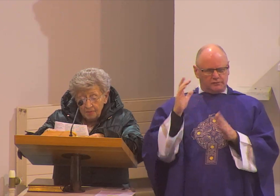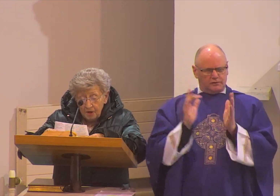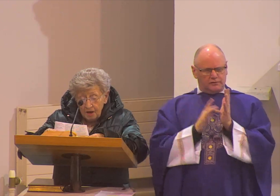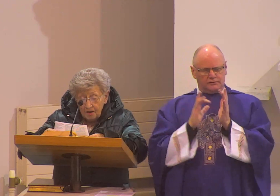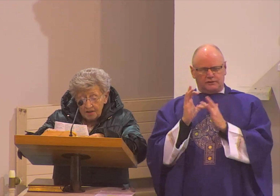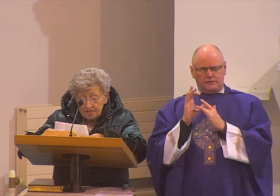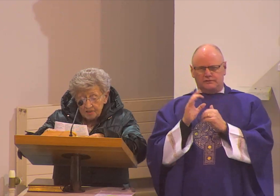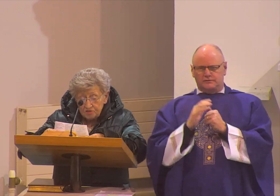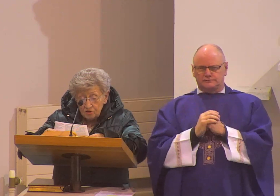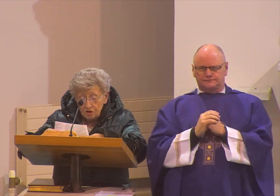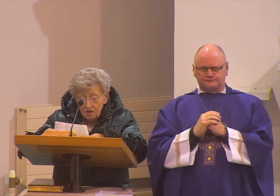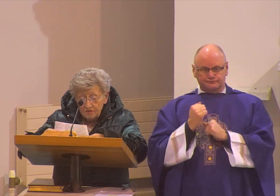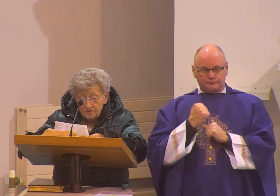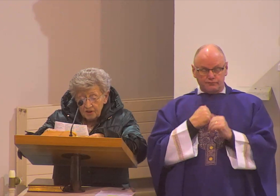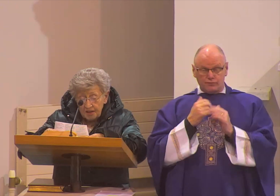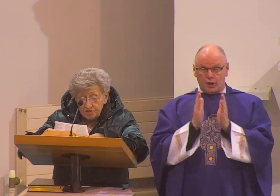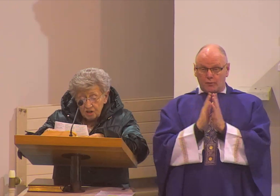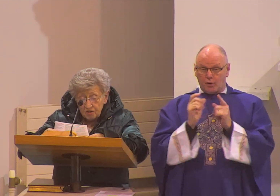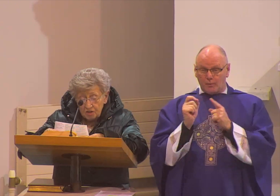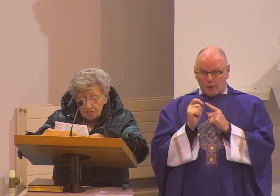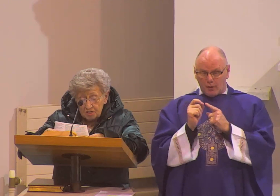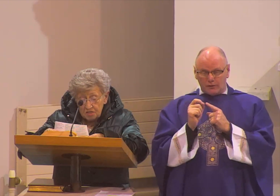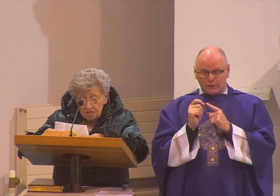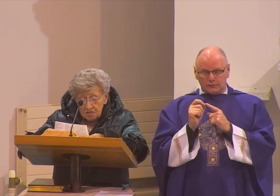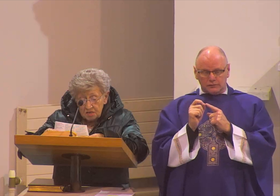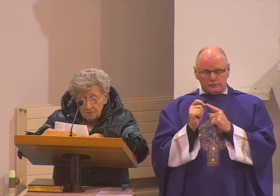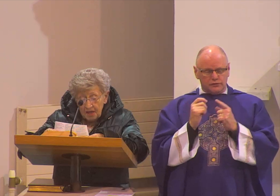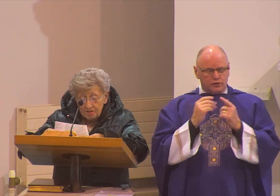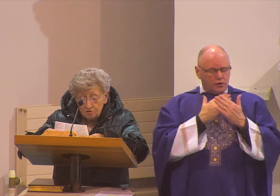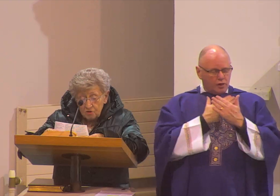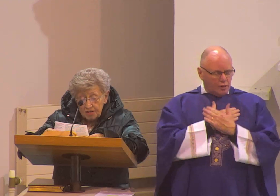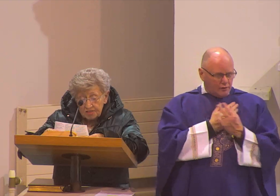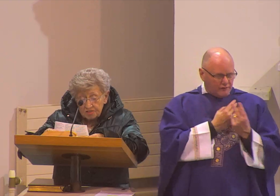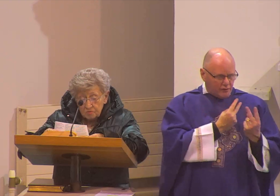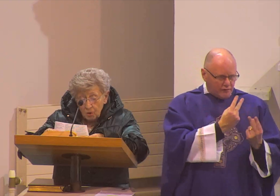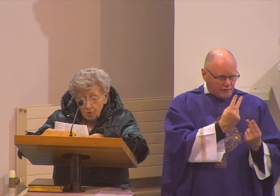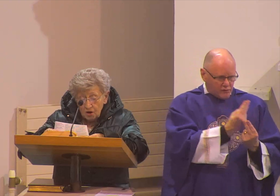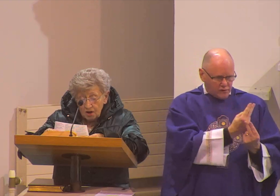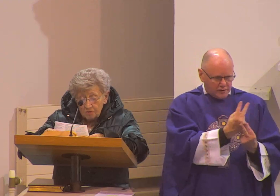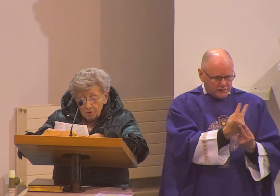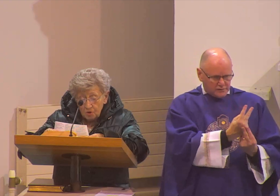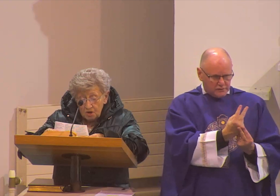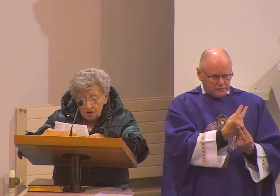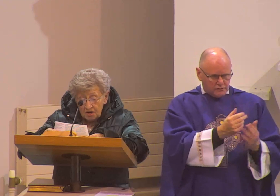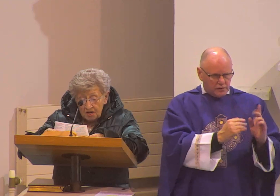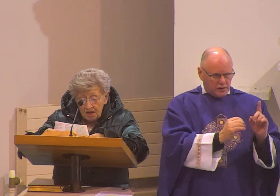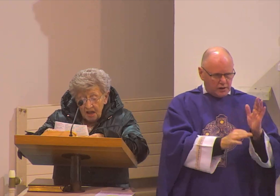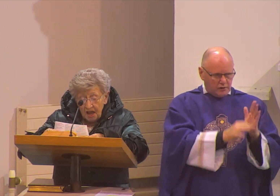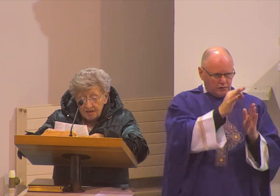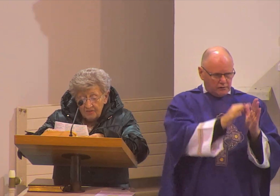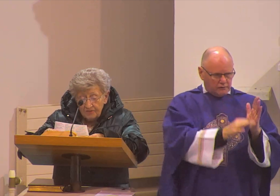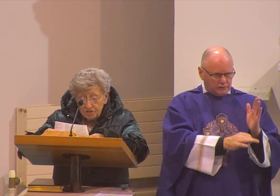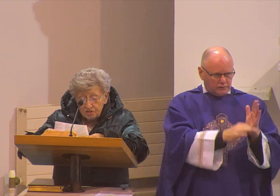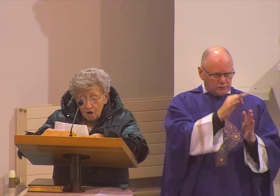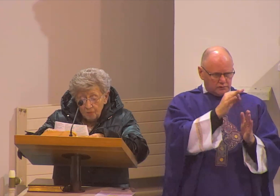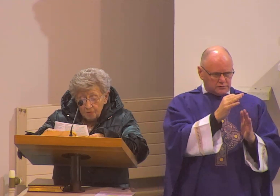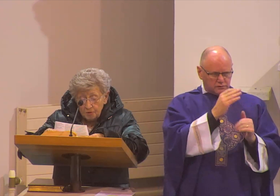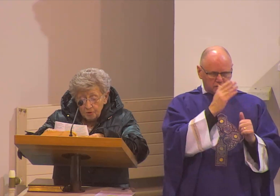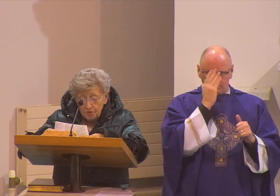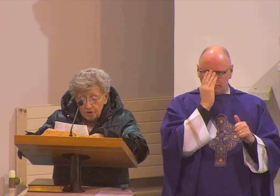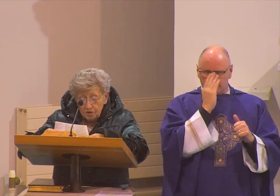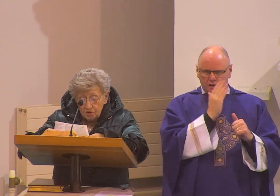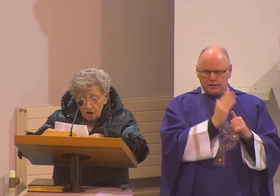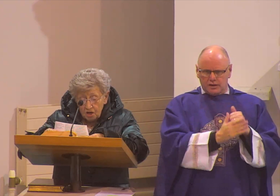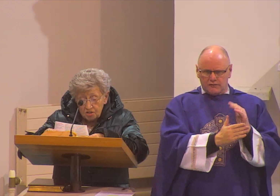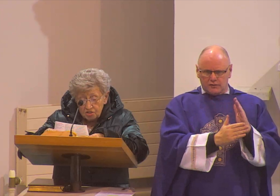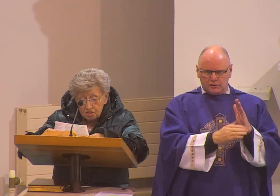My prayer is that your love for each other may increase more and more, and never stop